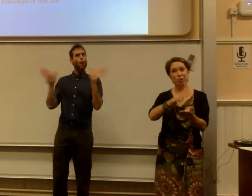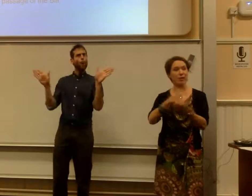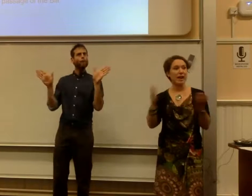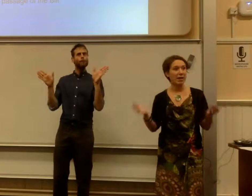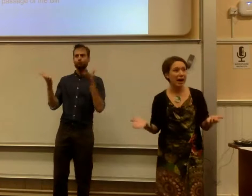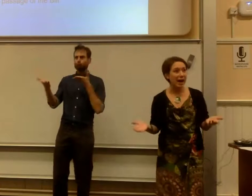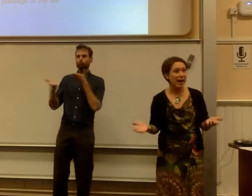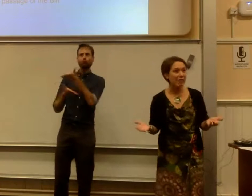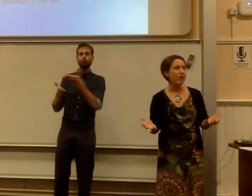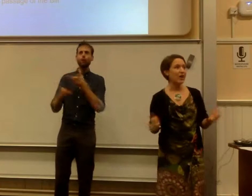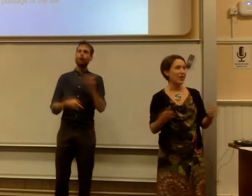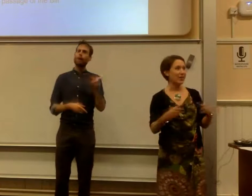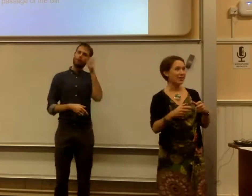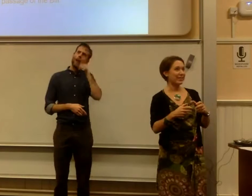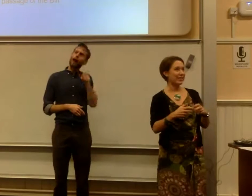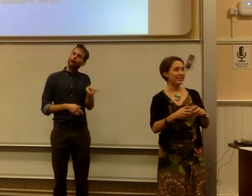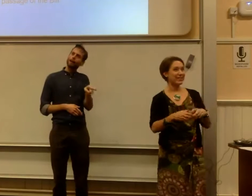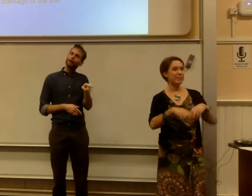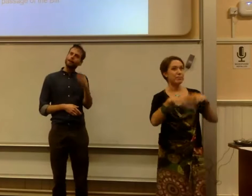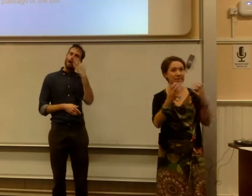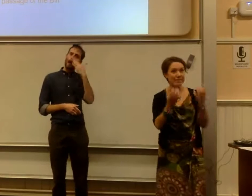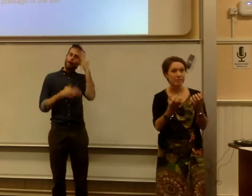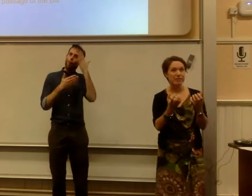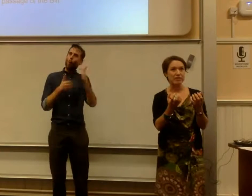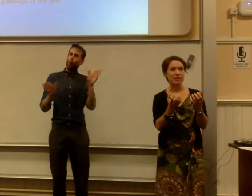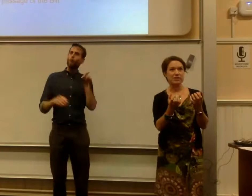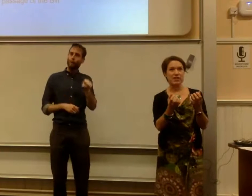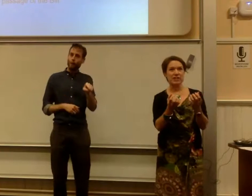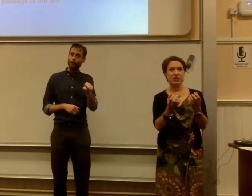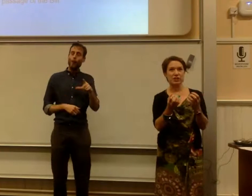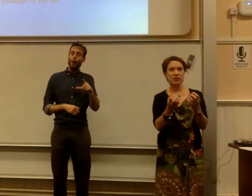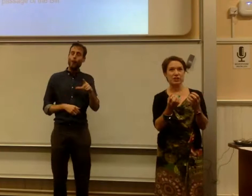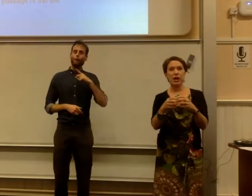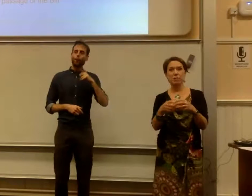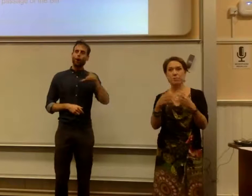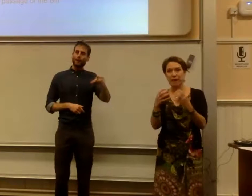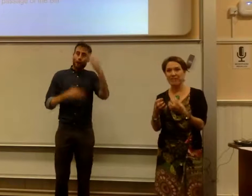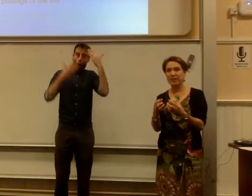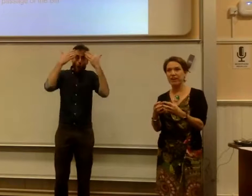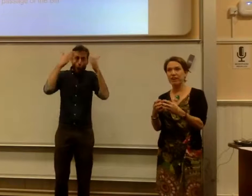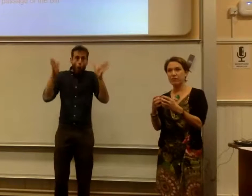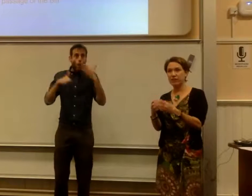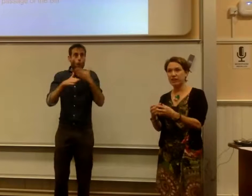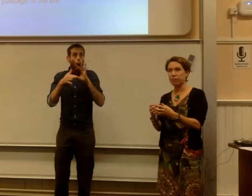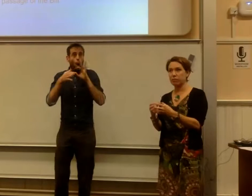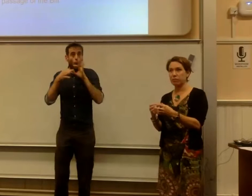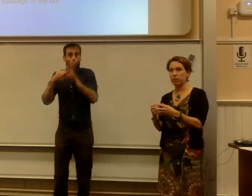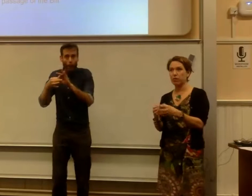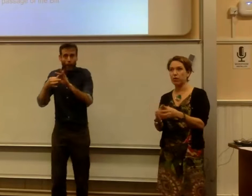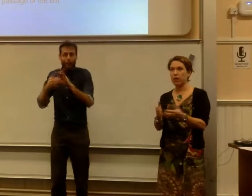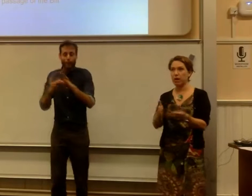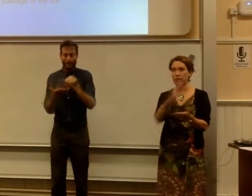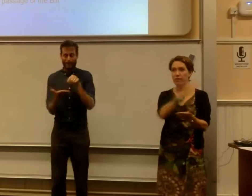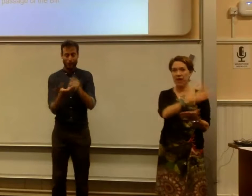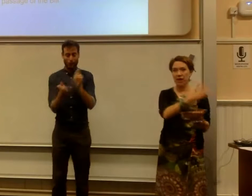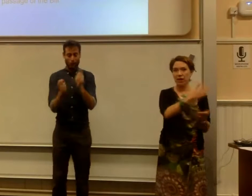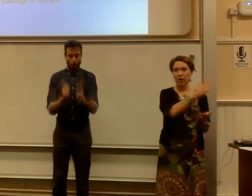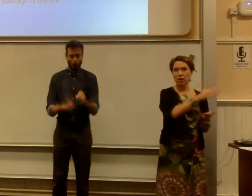that what we now have, I think, is a better piece of legislation and better for deaf